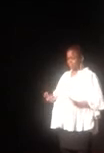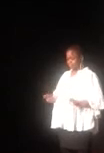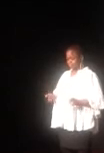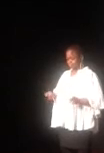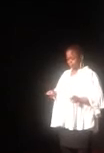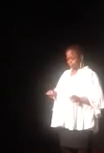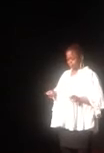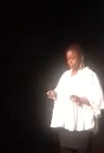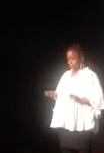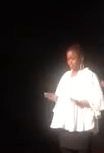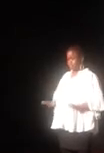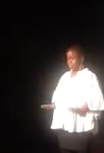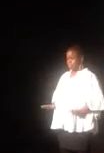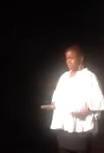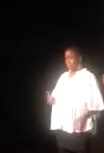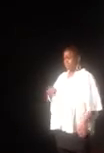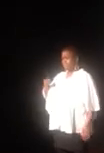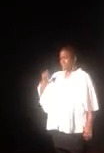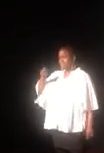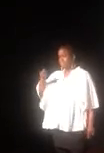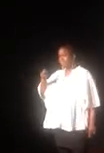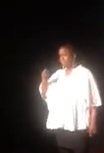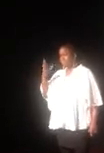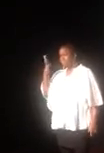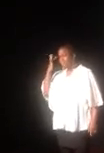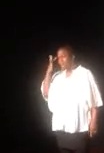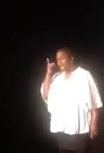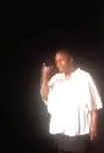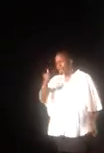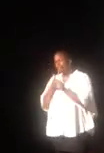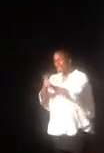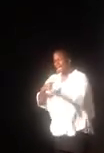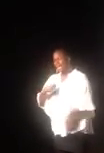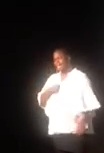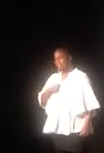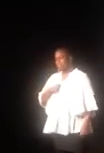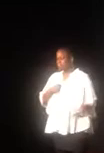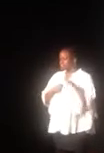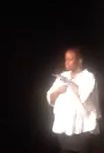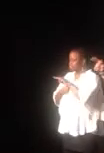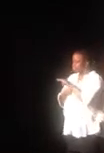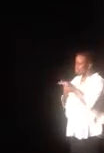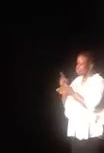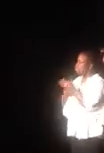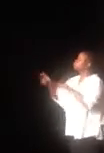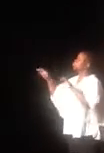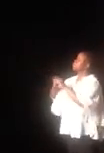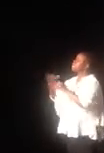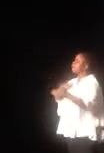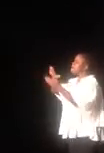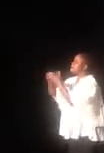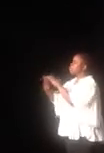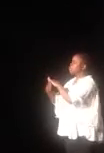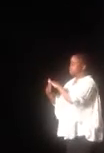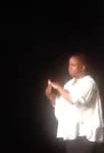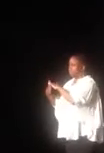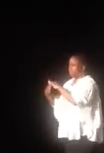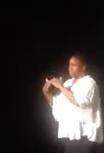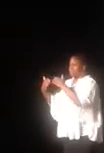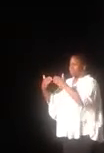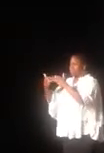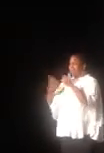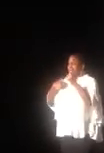calmly, why are you following me? He replied aggressively, what are you doing in my